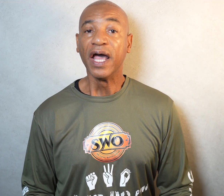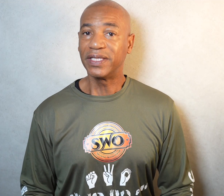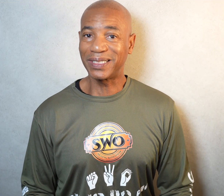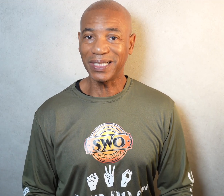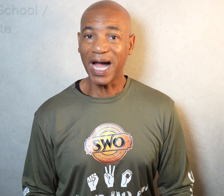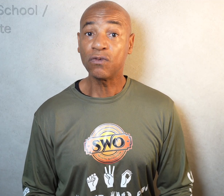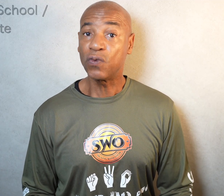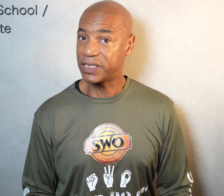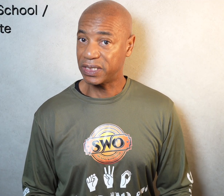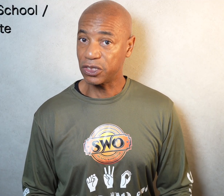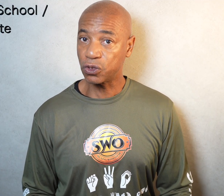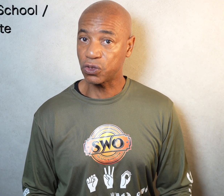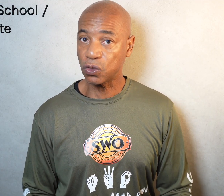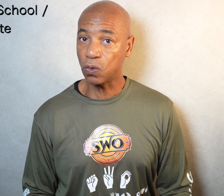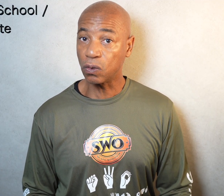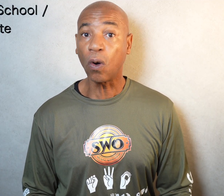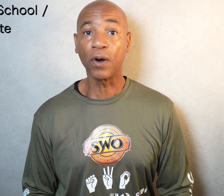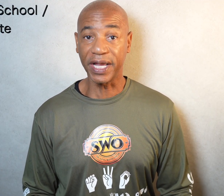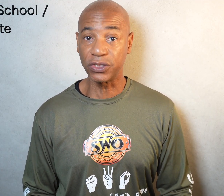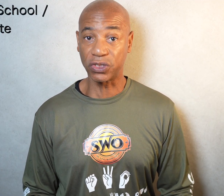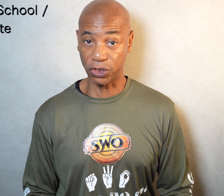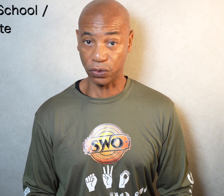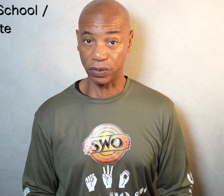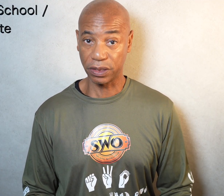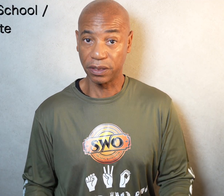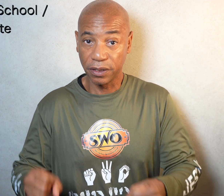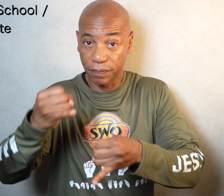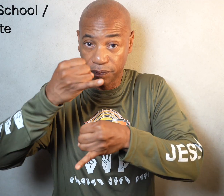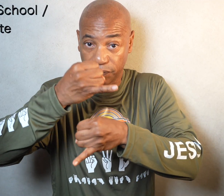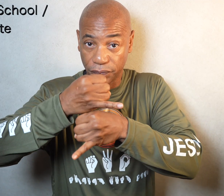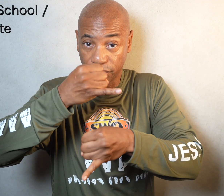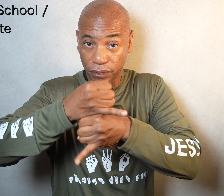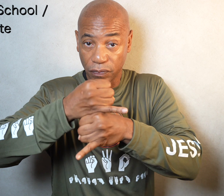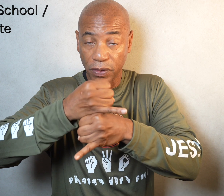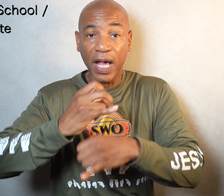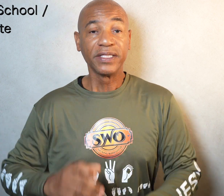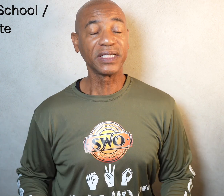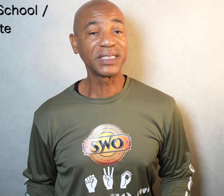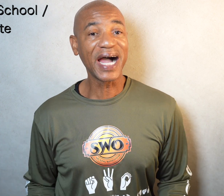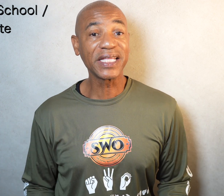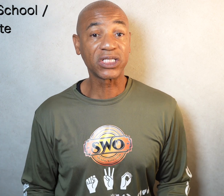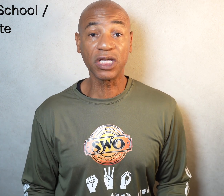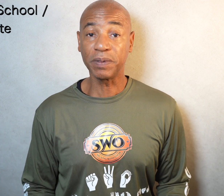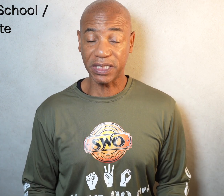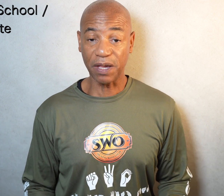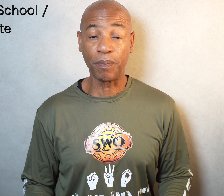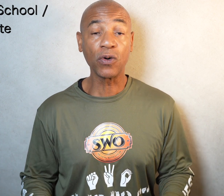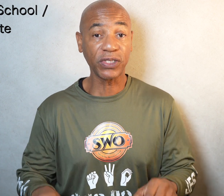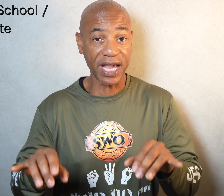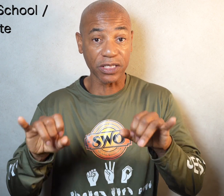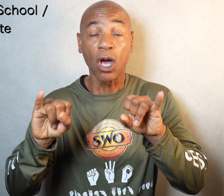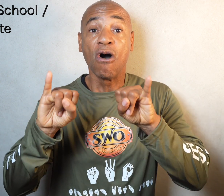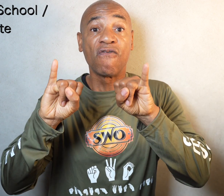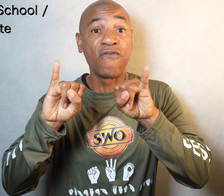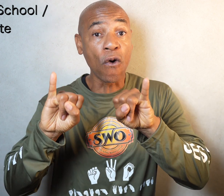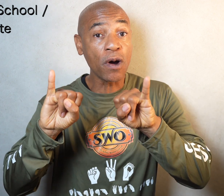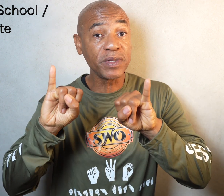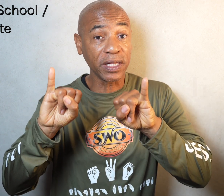The sign residential school or institute. To sign is simply take both hands, form the